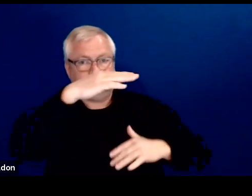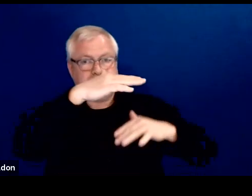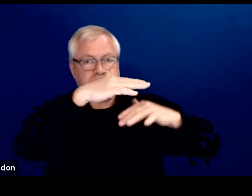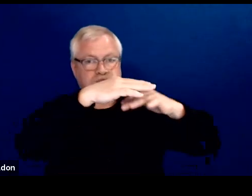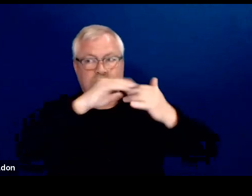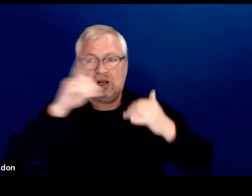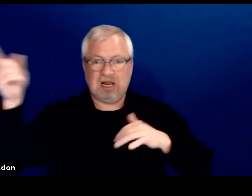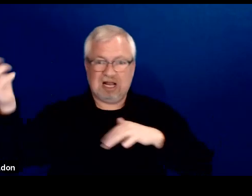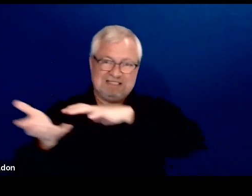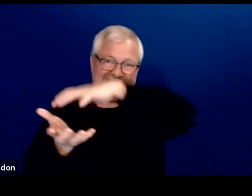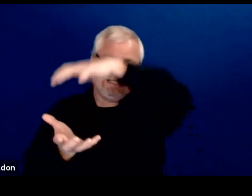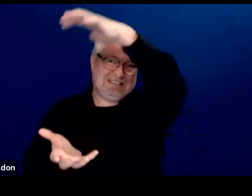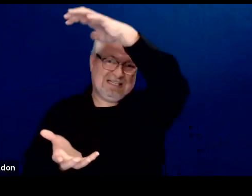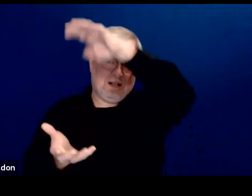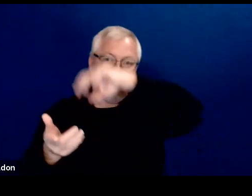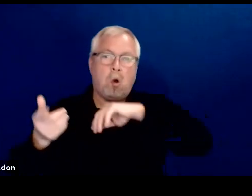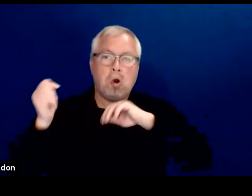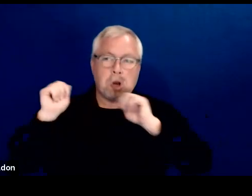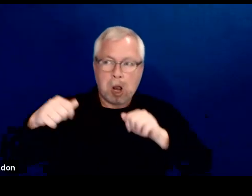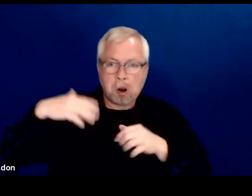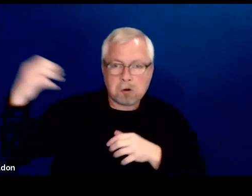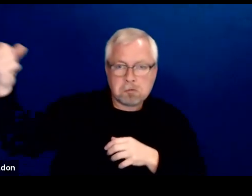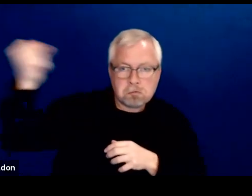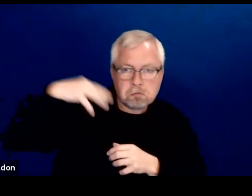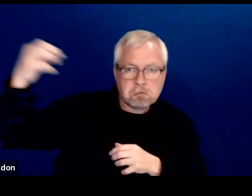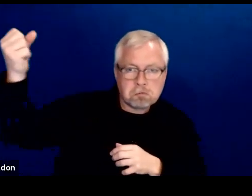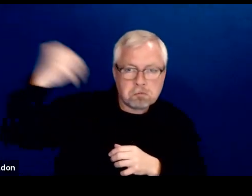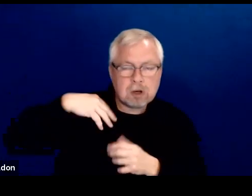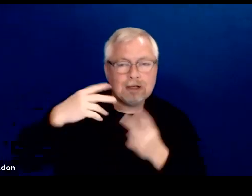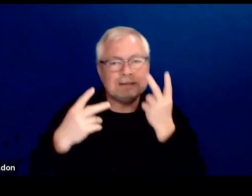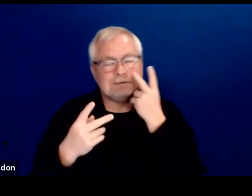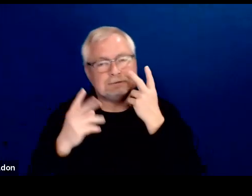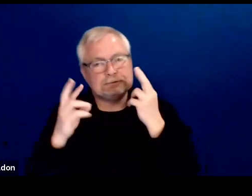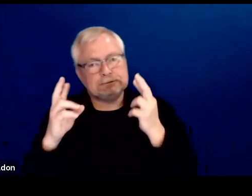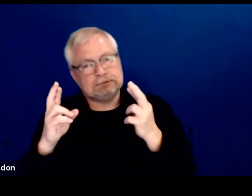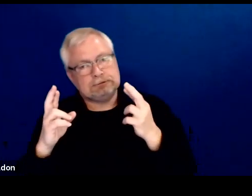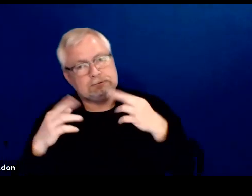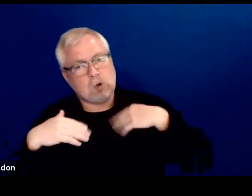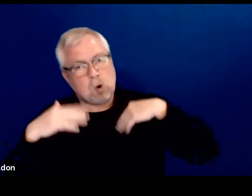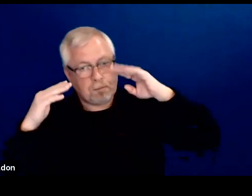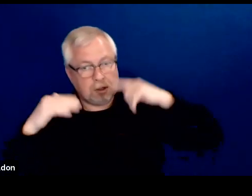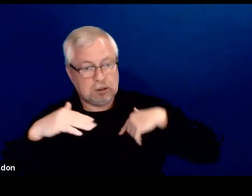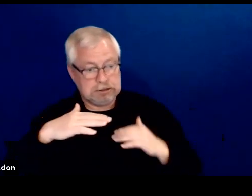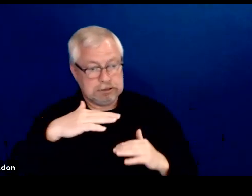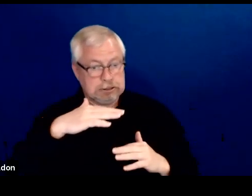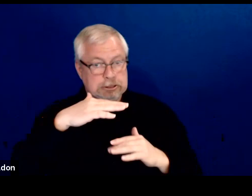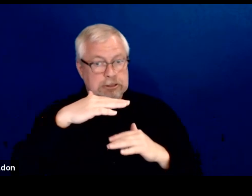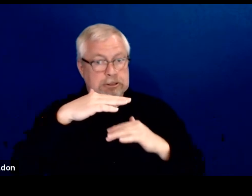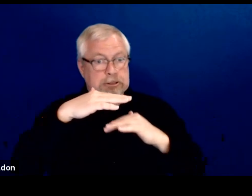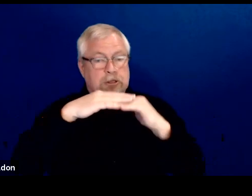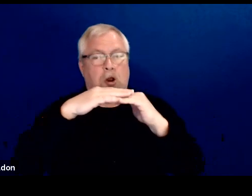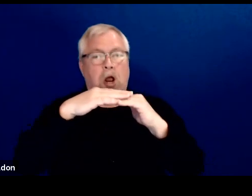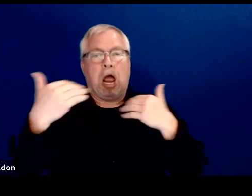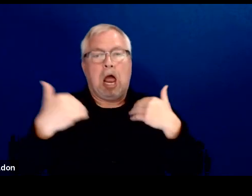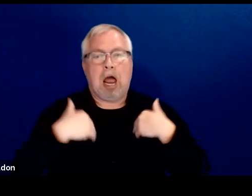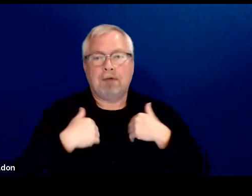decent possibility that by the time we reach peak, we will have this. We don't today, as if you see. All